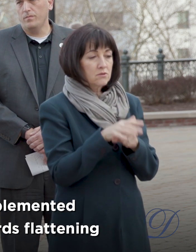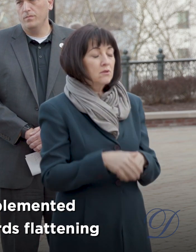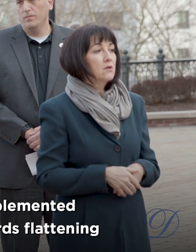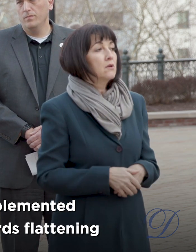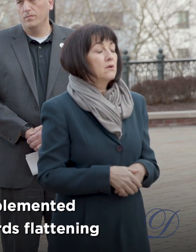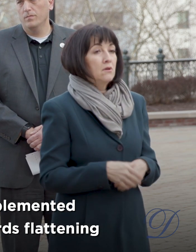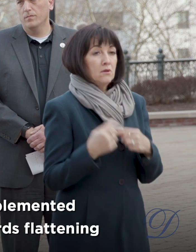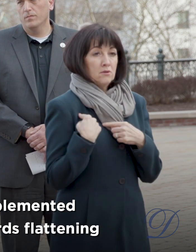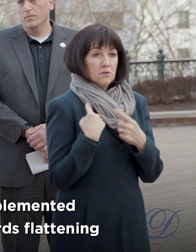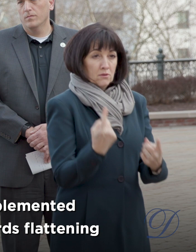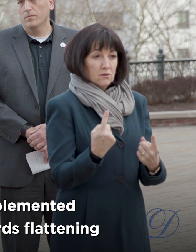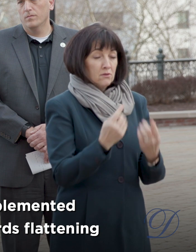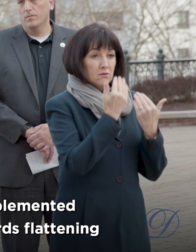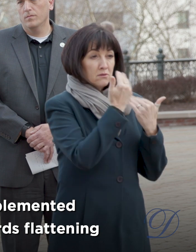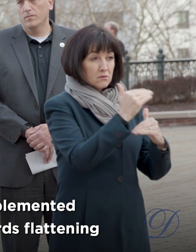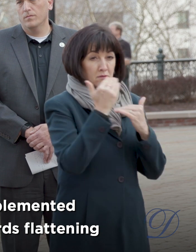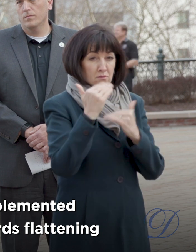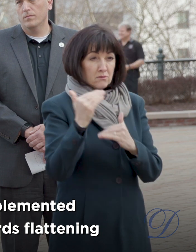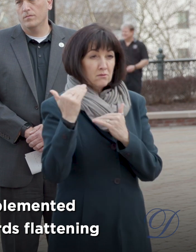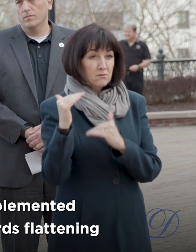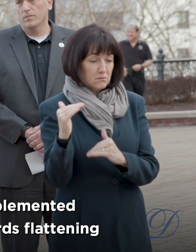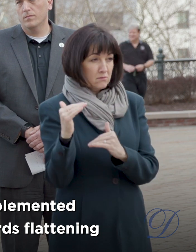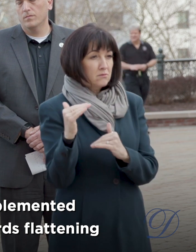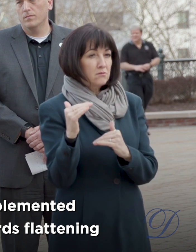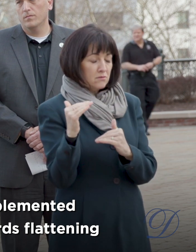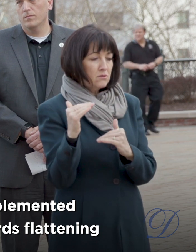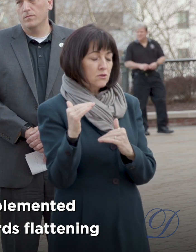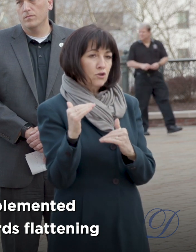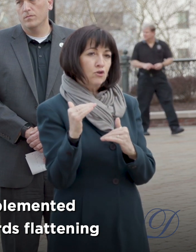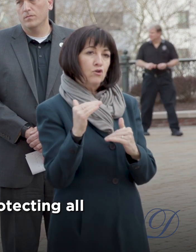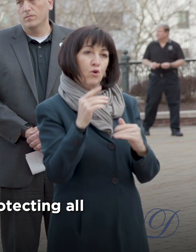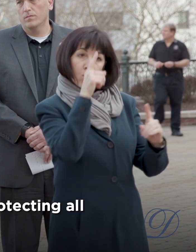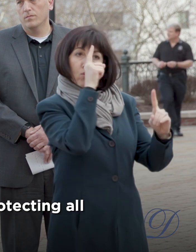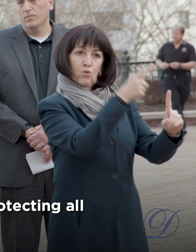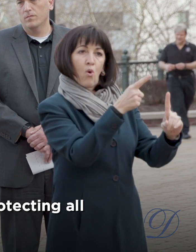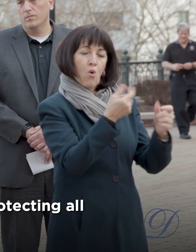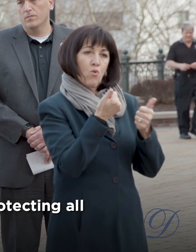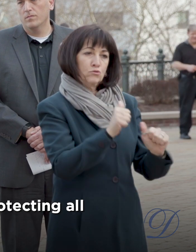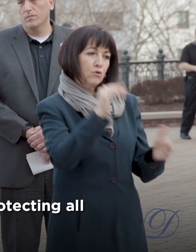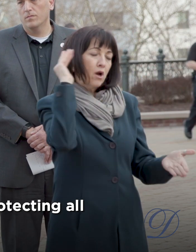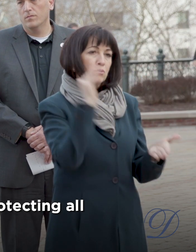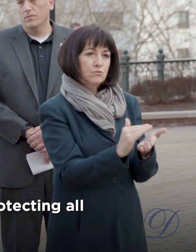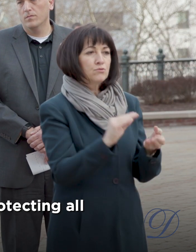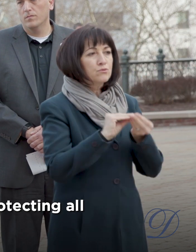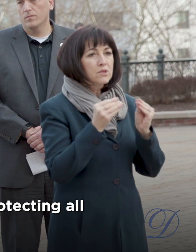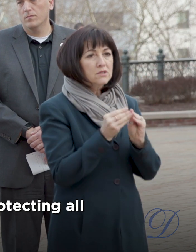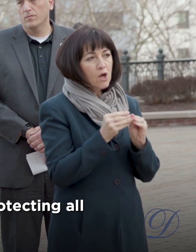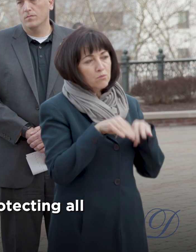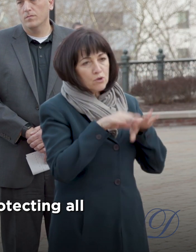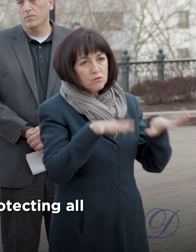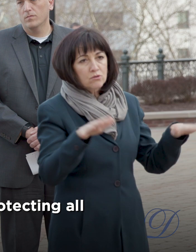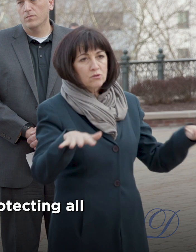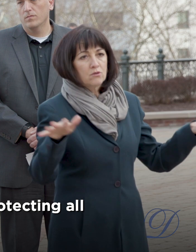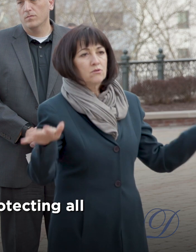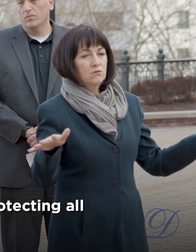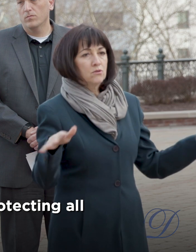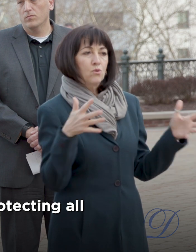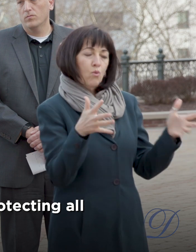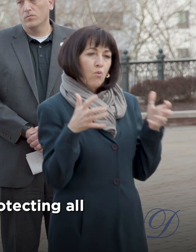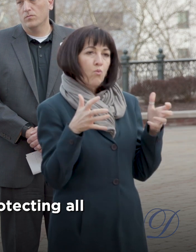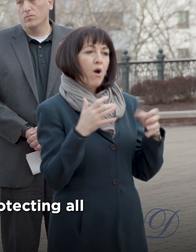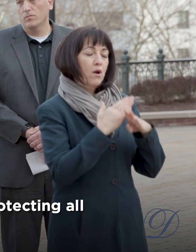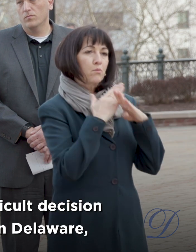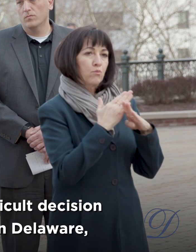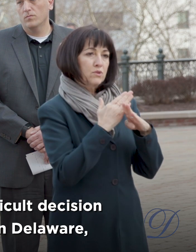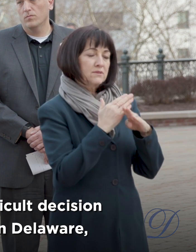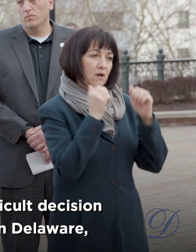restrictions we've implemented to date have been geared towards flattening that curve, and in doing so, protecting